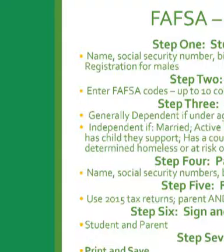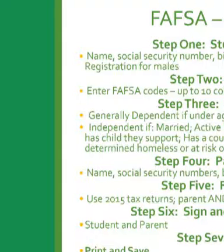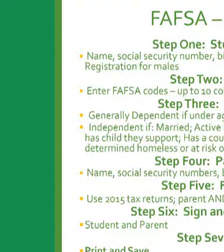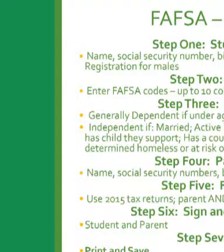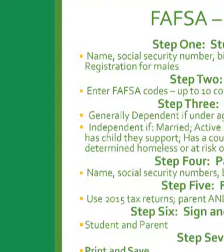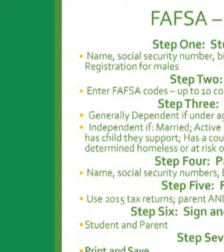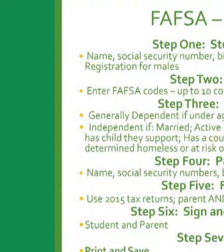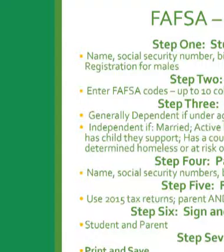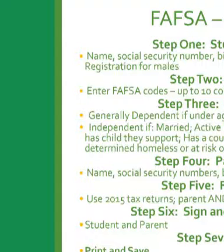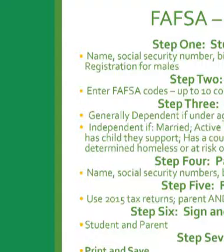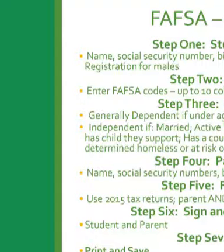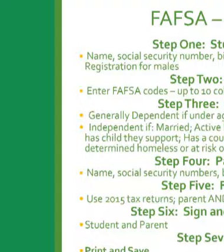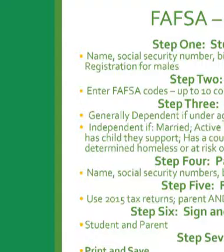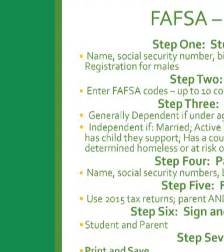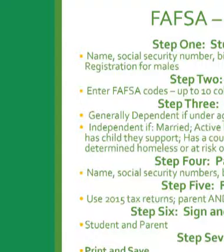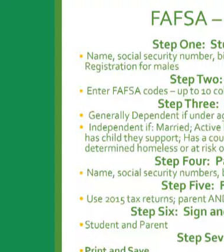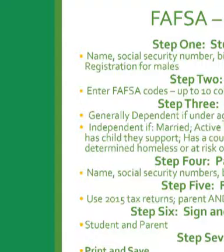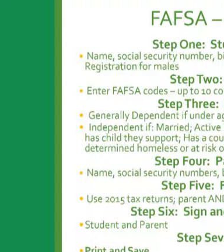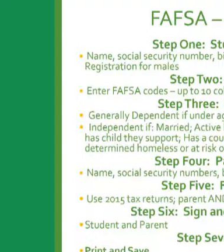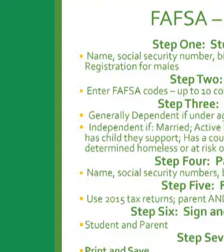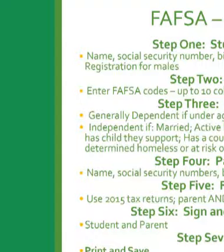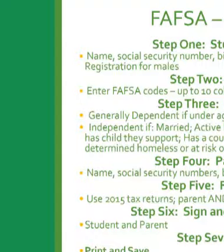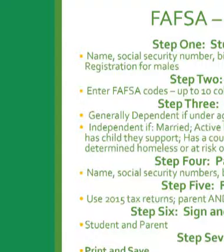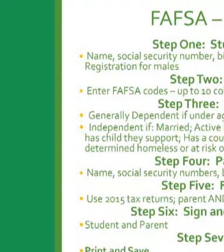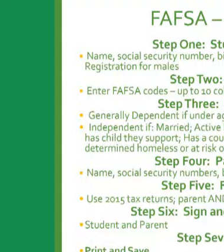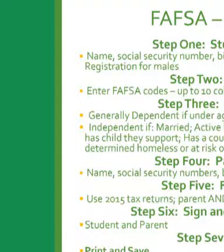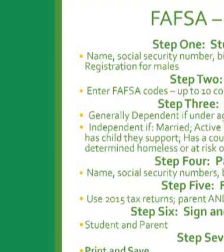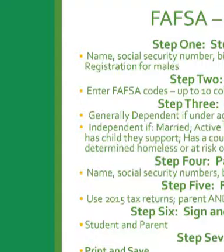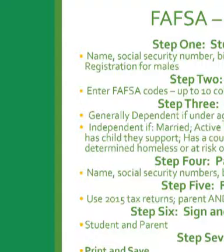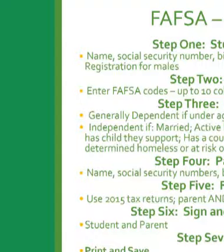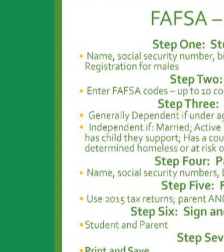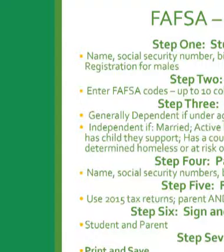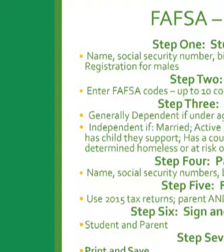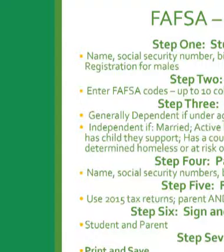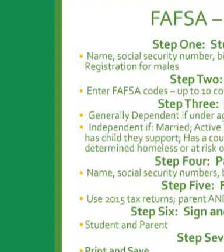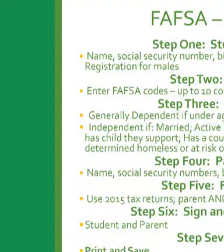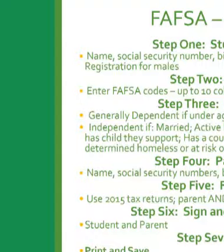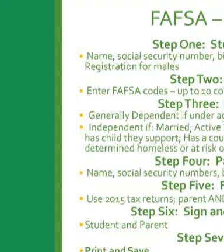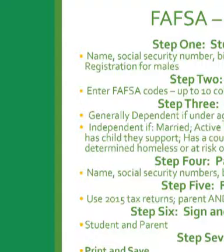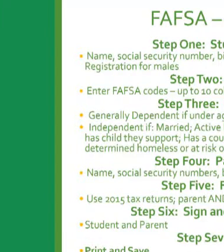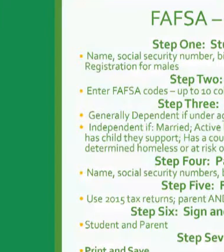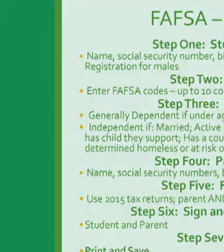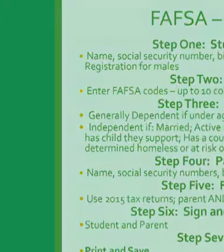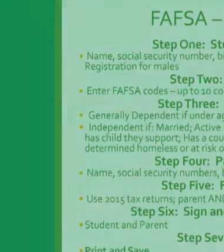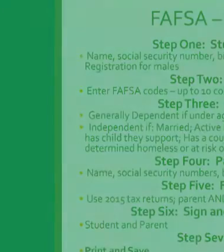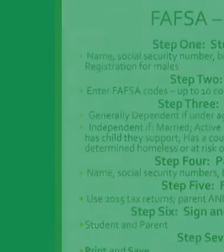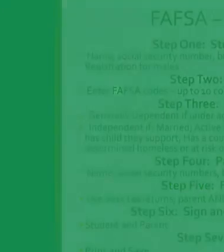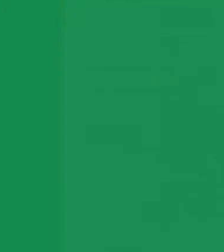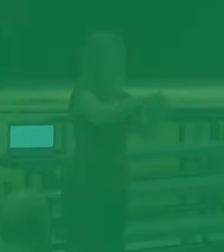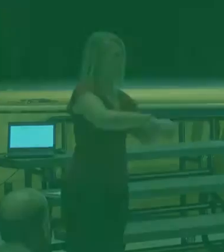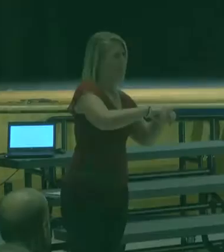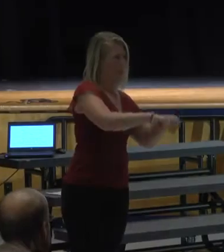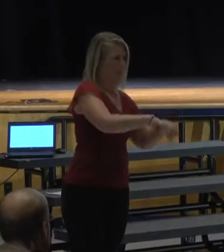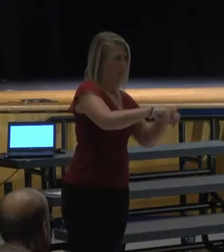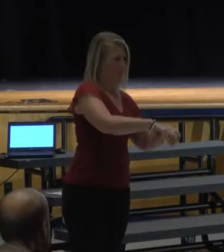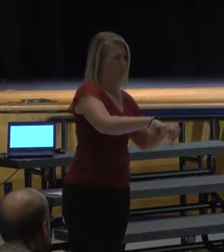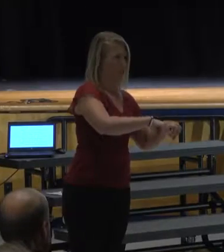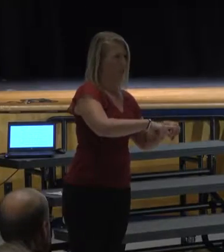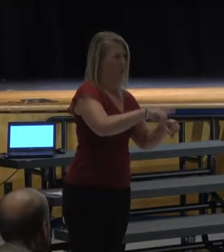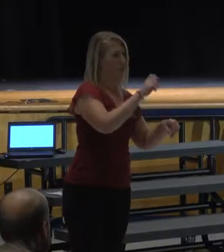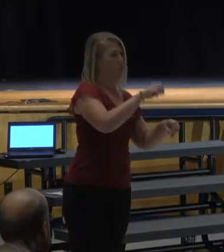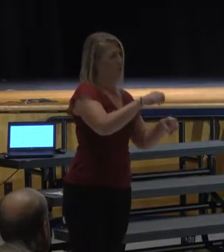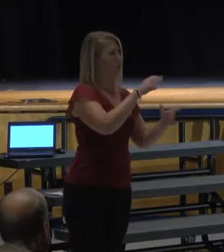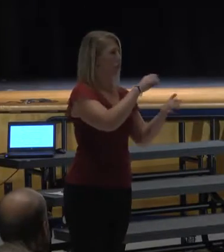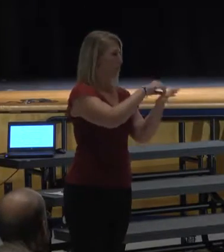All right. Step 3 is where it's determined whether the student is a dependent student and has to list parent data, or if they're